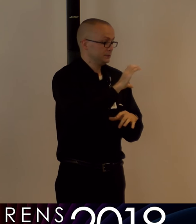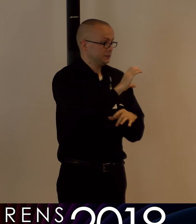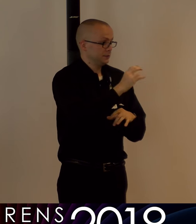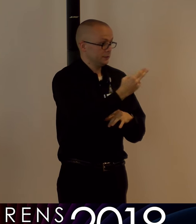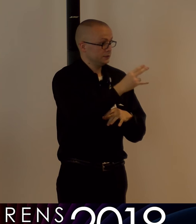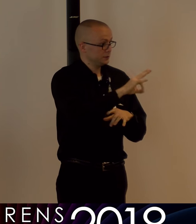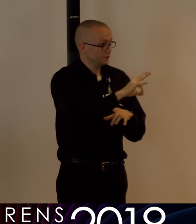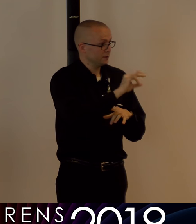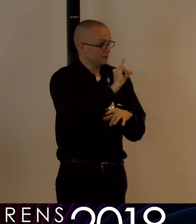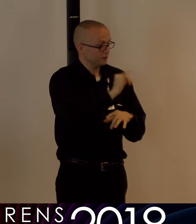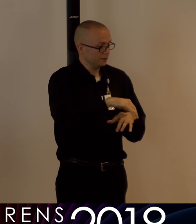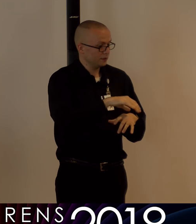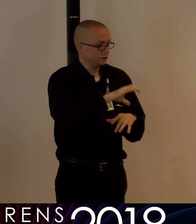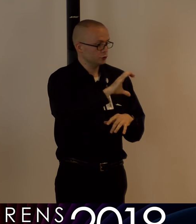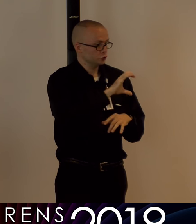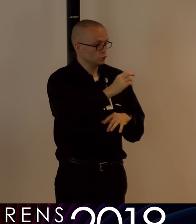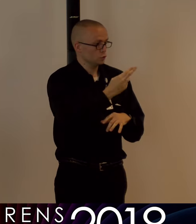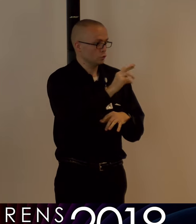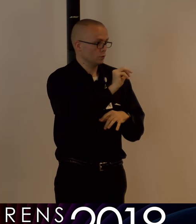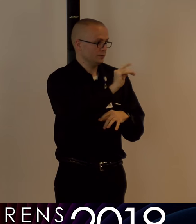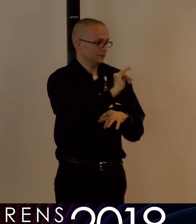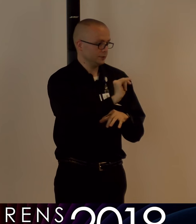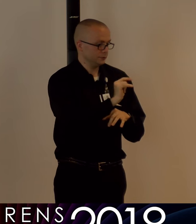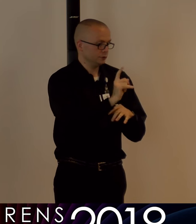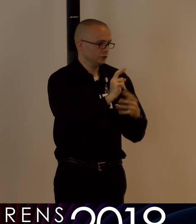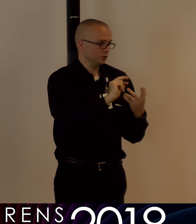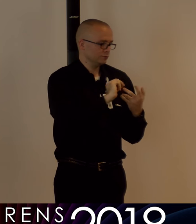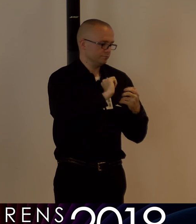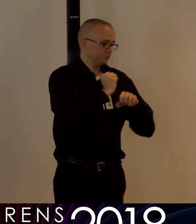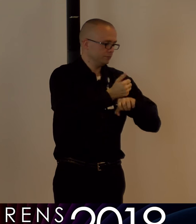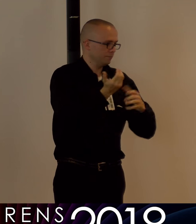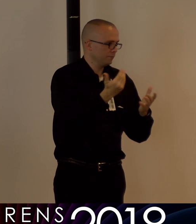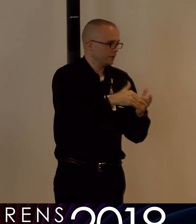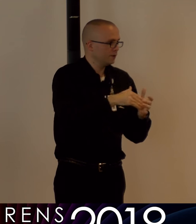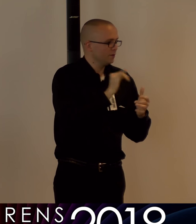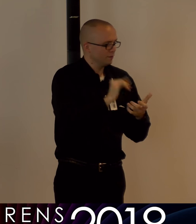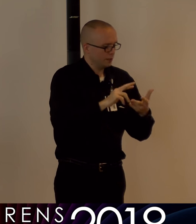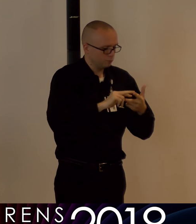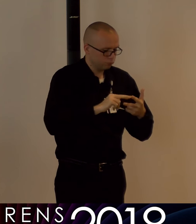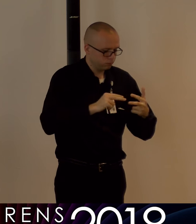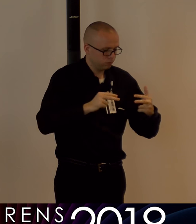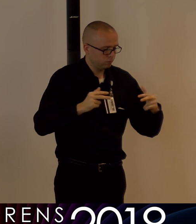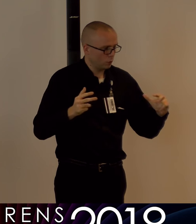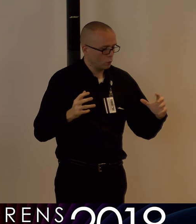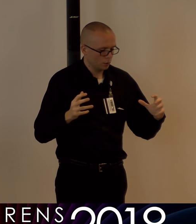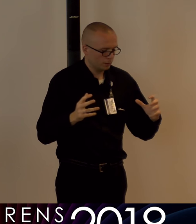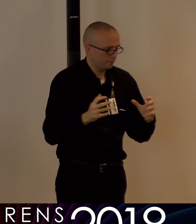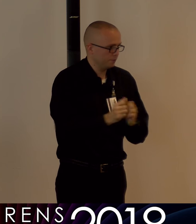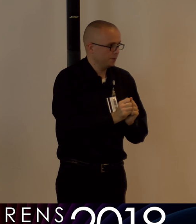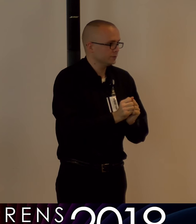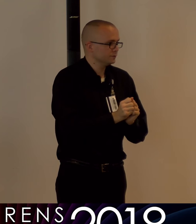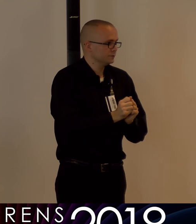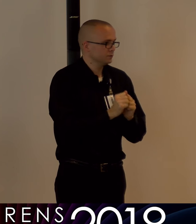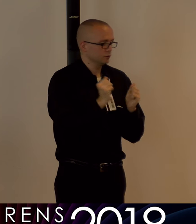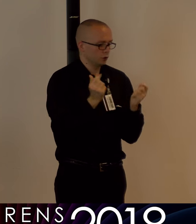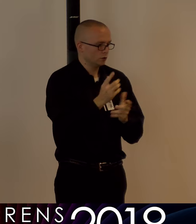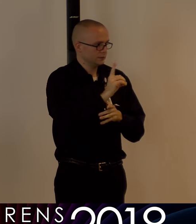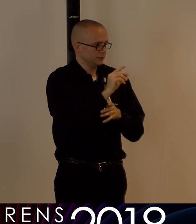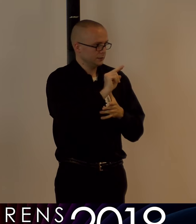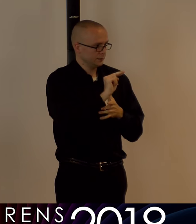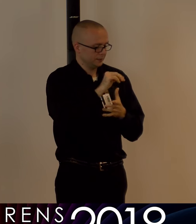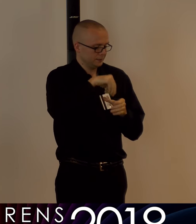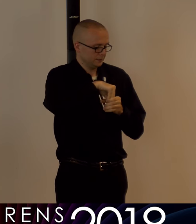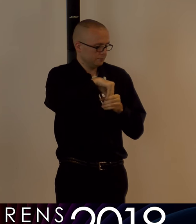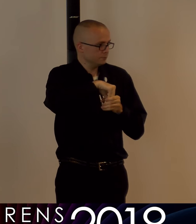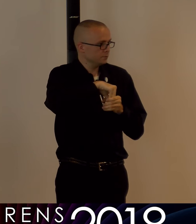CHD7 is a chromatin remodeler, it acts to either unwind or compact all of that DNA in the